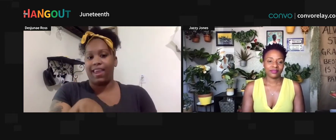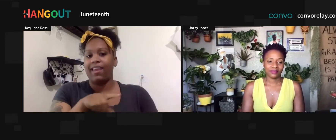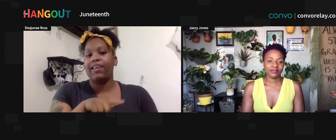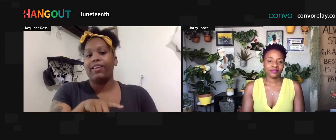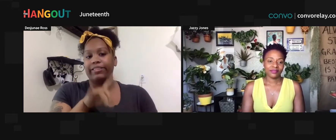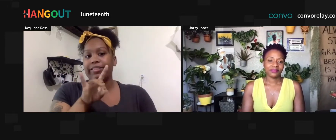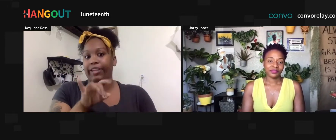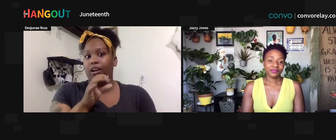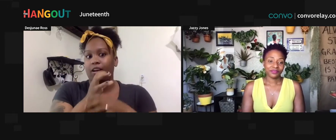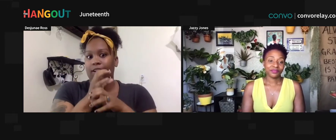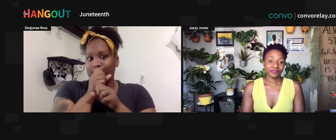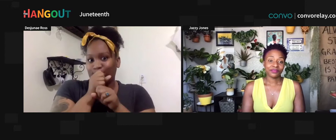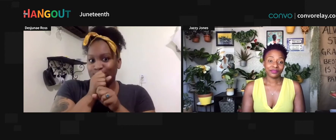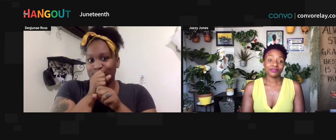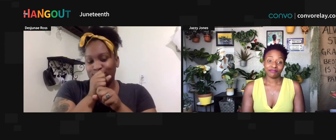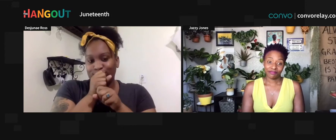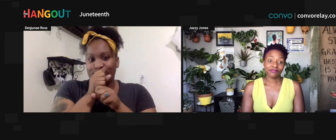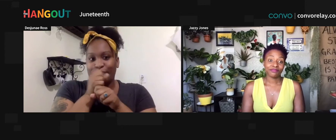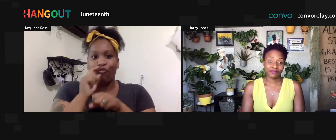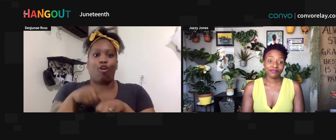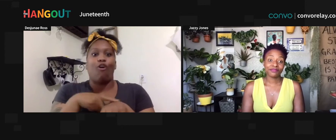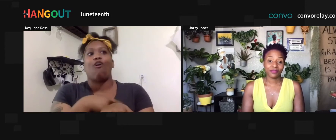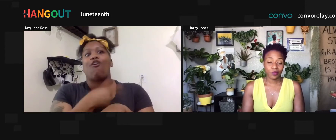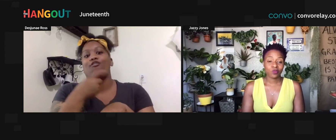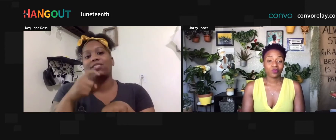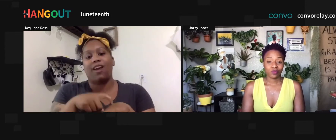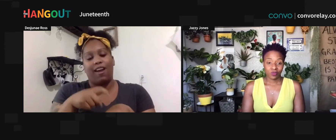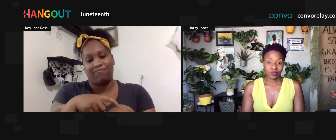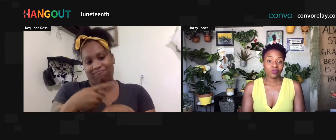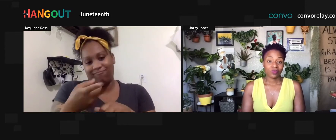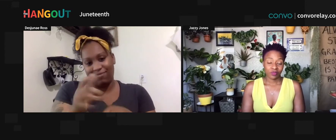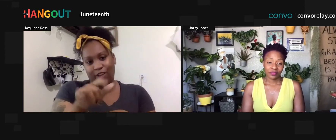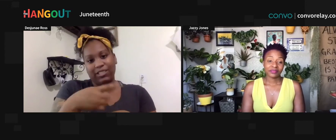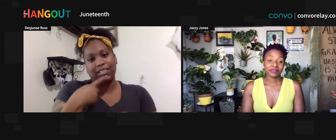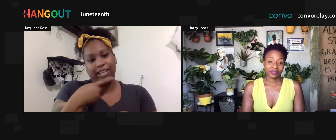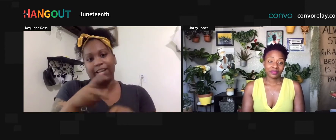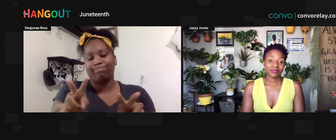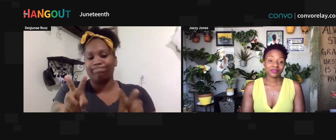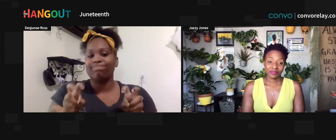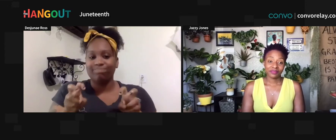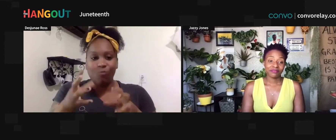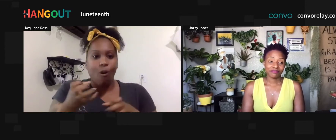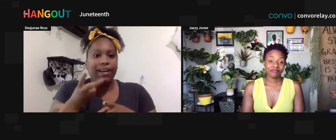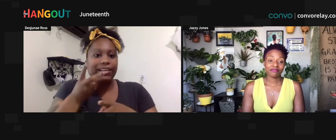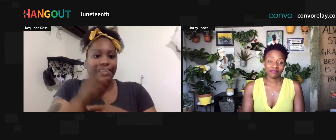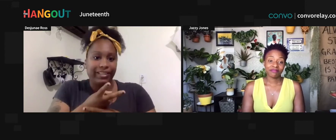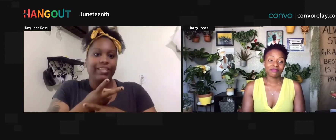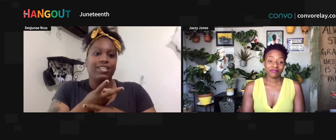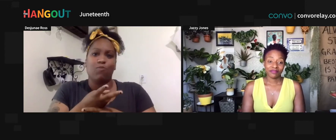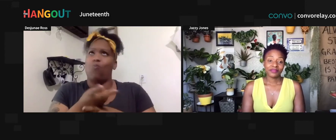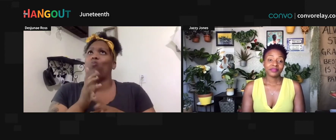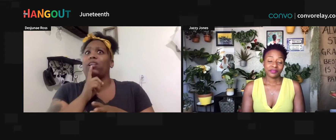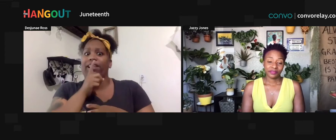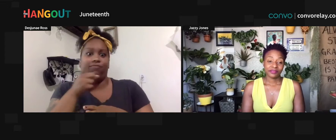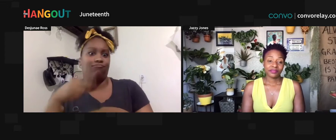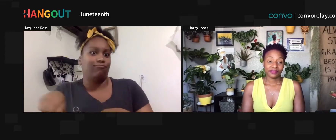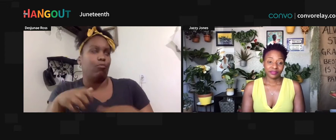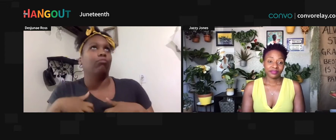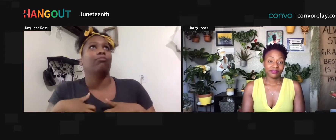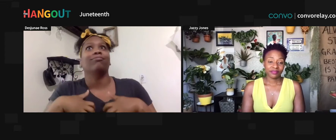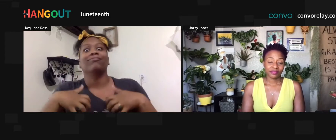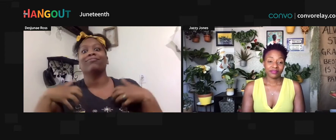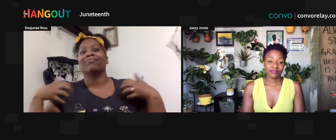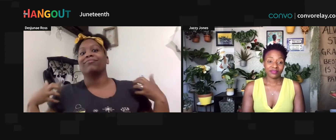States, they were the ones that the unions were basically keeping it to themselves. Like you said, they were selfish. They wanted to keep